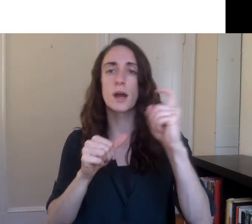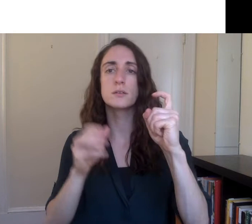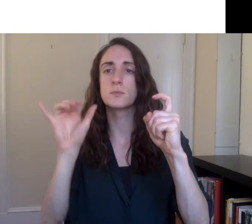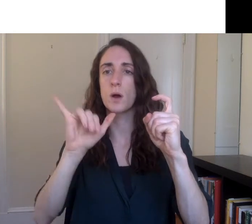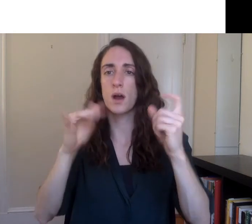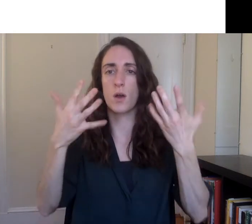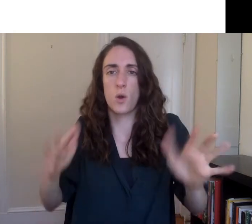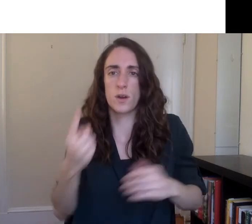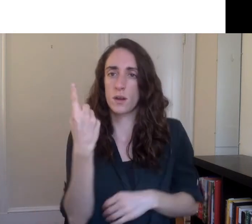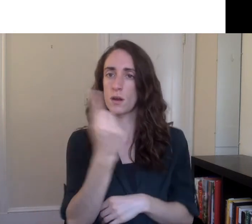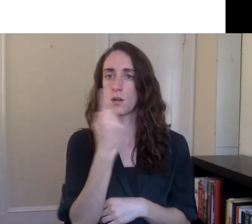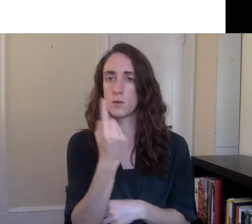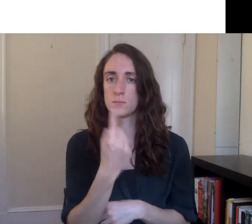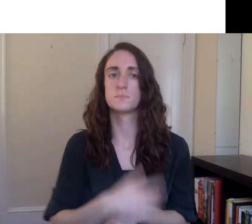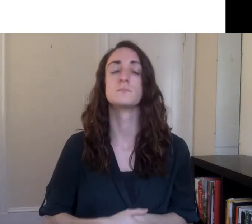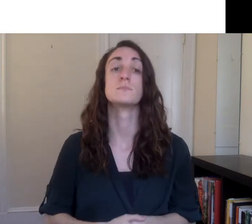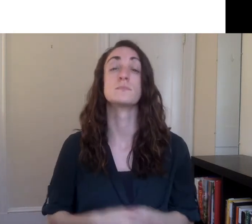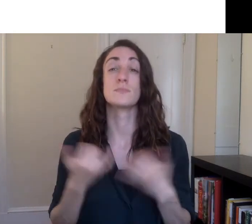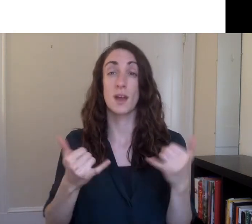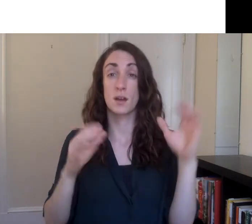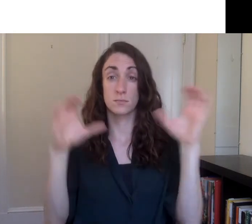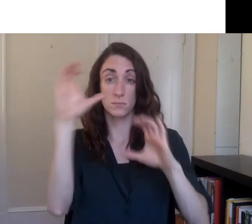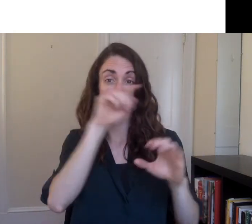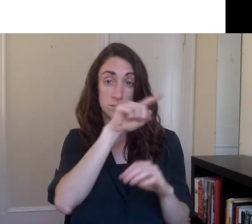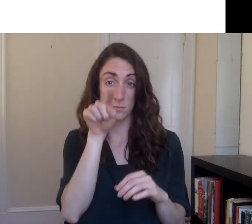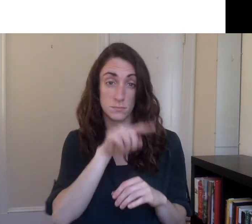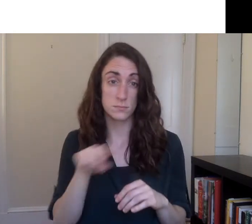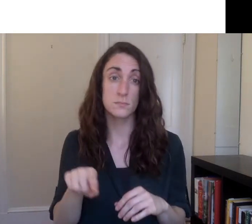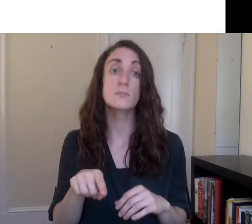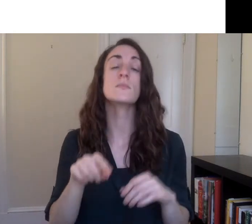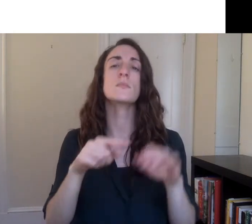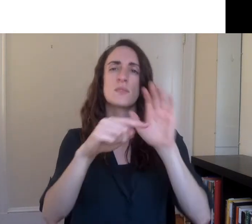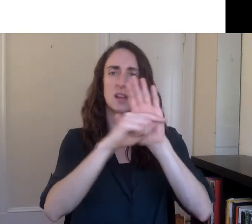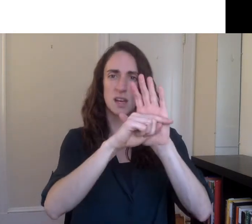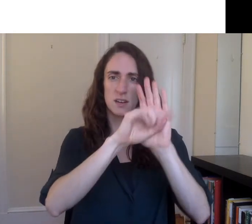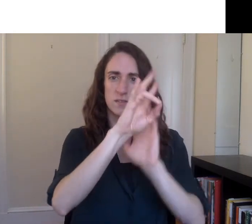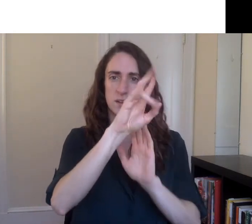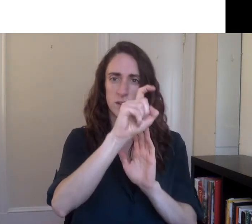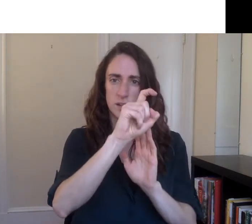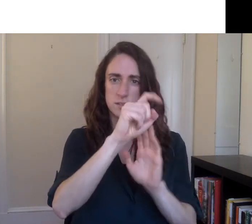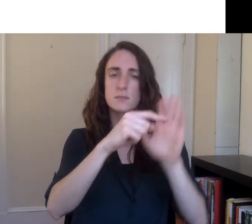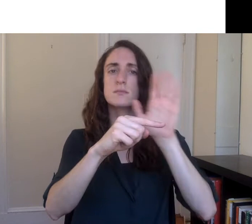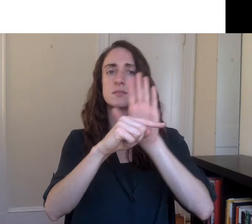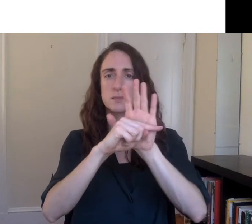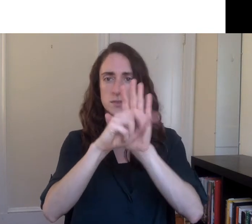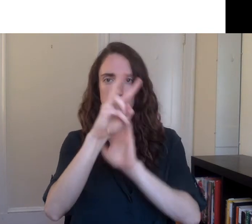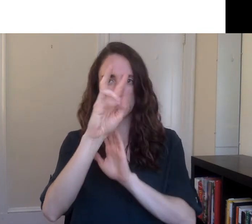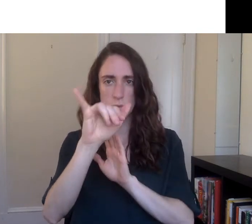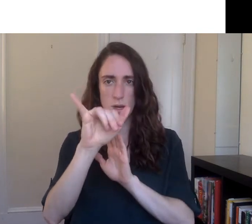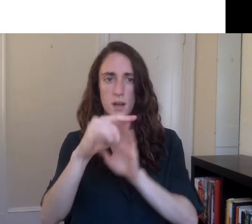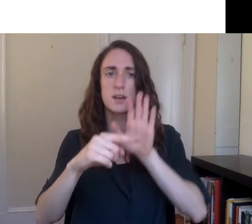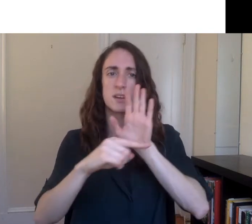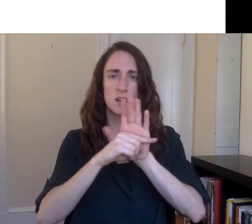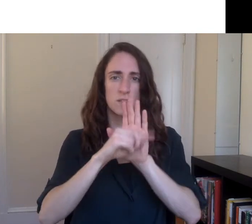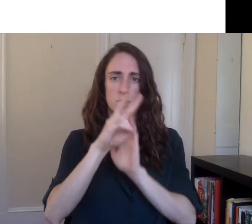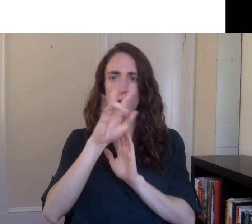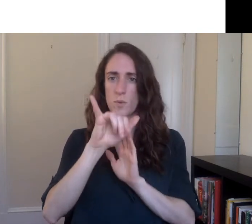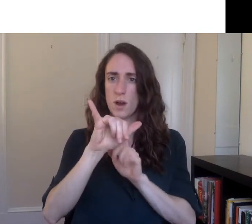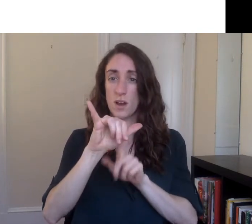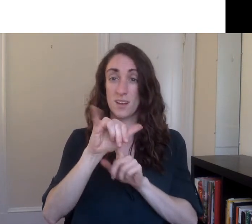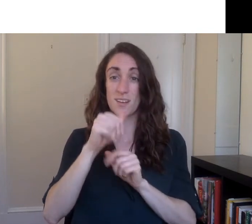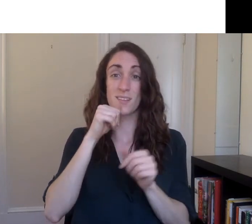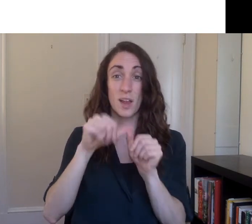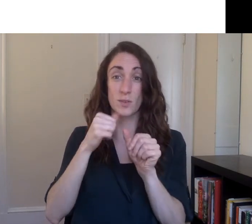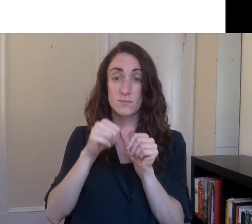that's already alone. So if we look at this system, we can see negative 7x, negative 2y, another negative 2y. Those are not